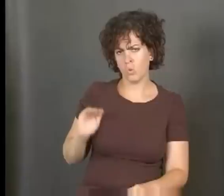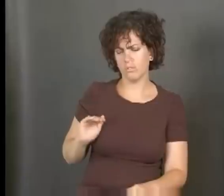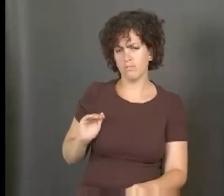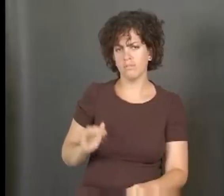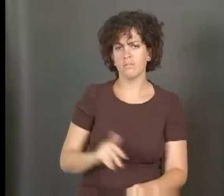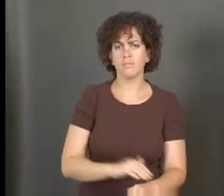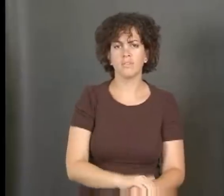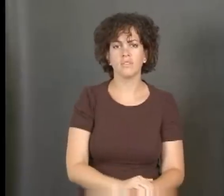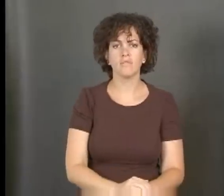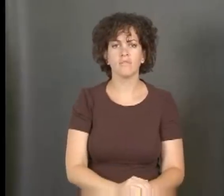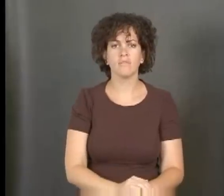short,